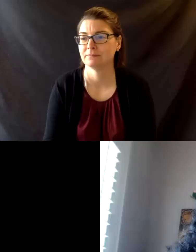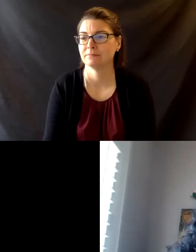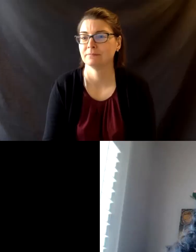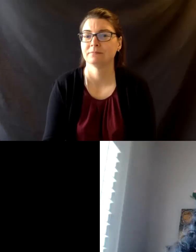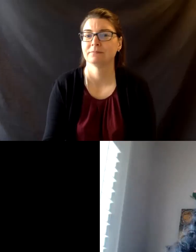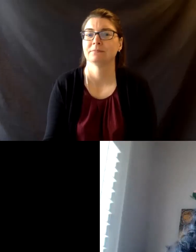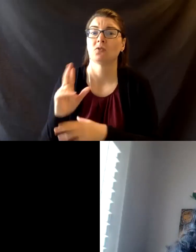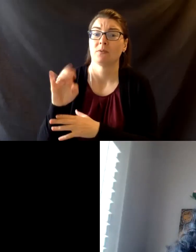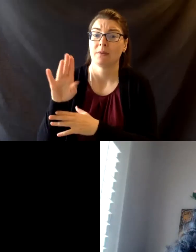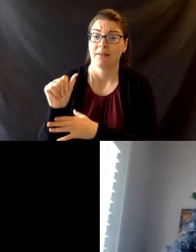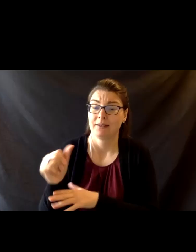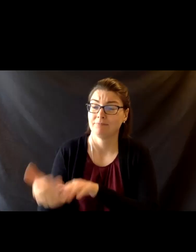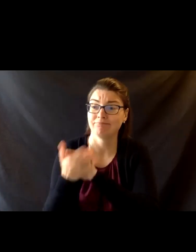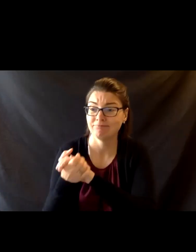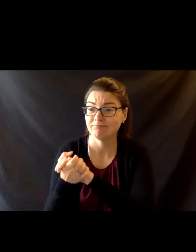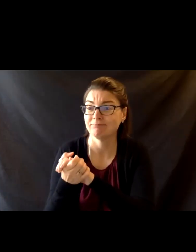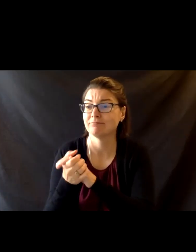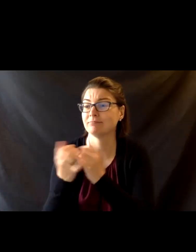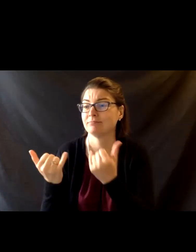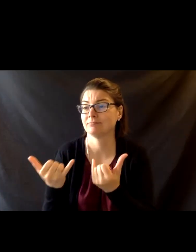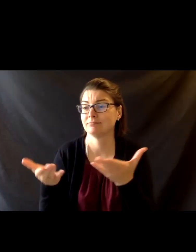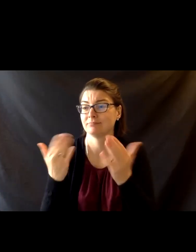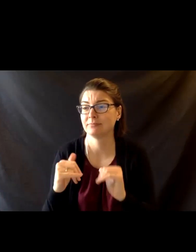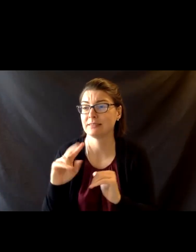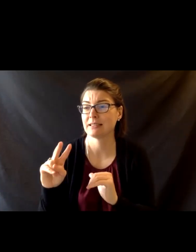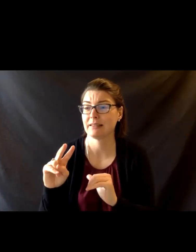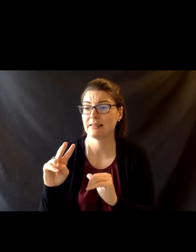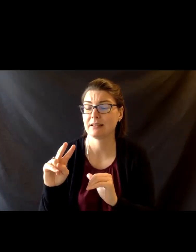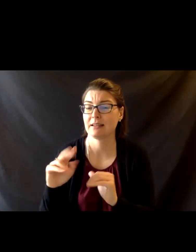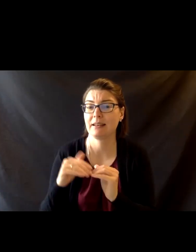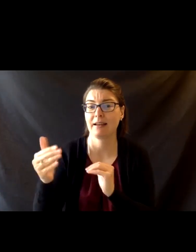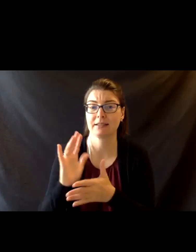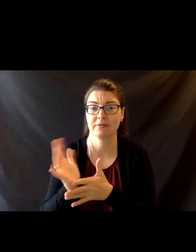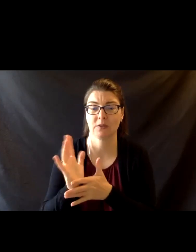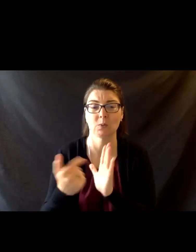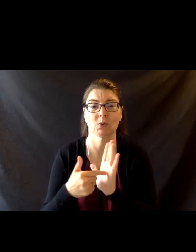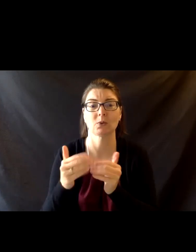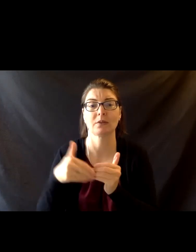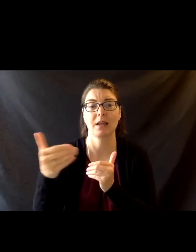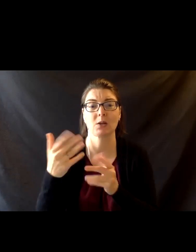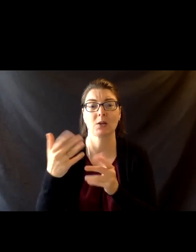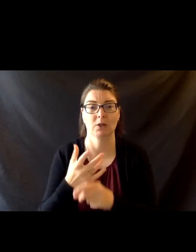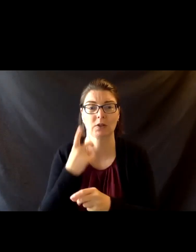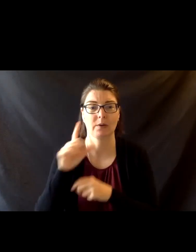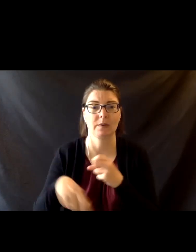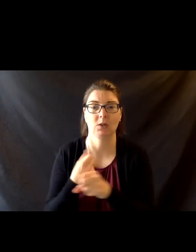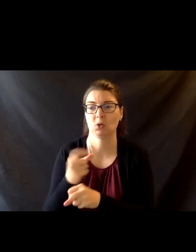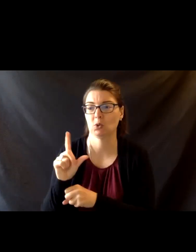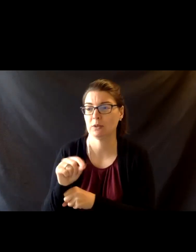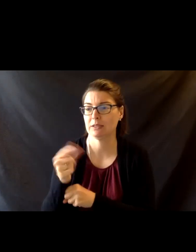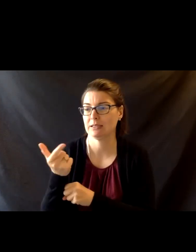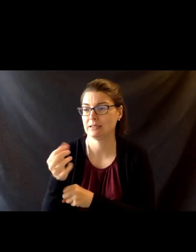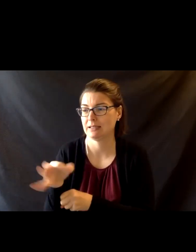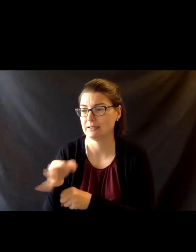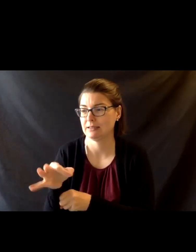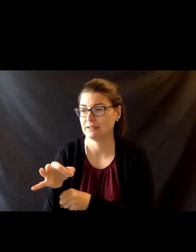Congratulations, Puya. We'll now transition into the next video that will highlight the remaining winners from 2019. It will also